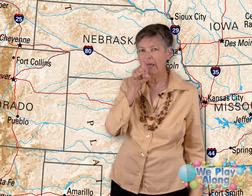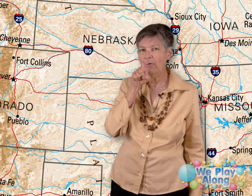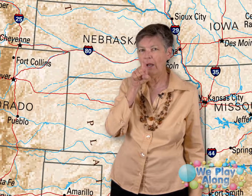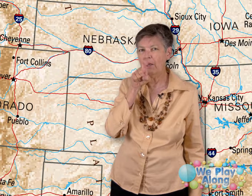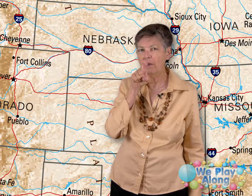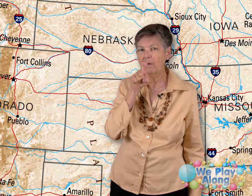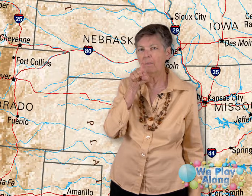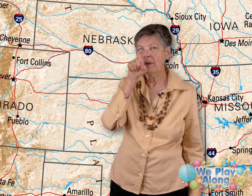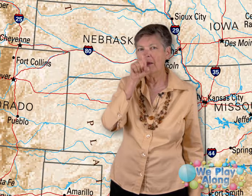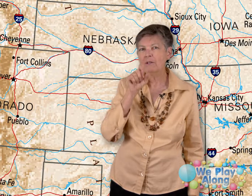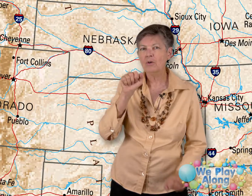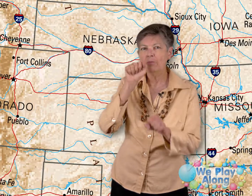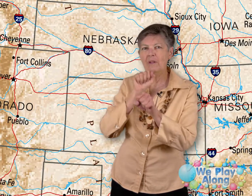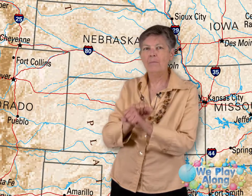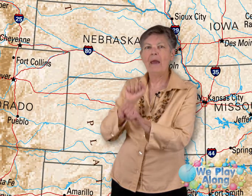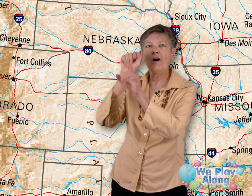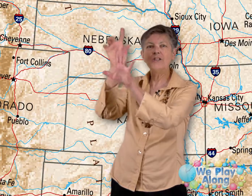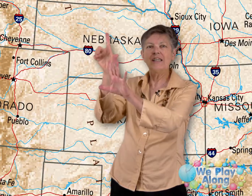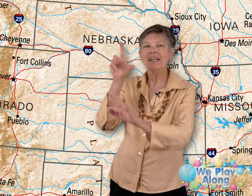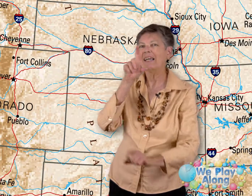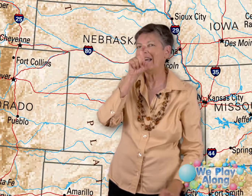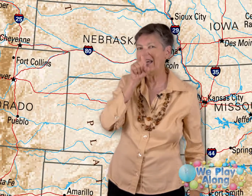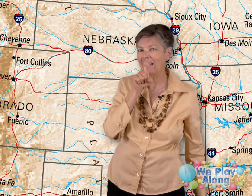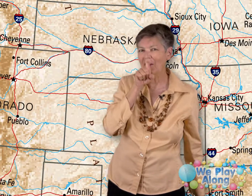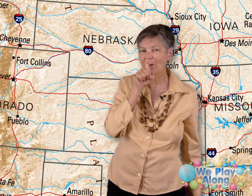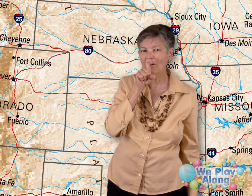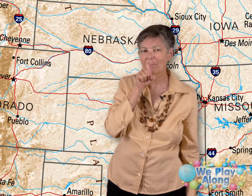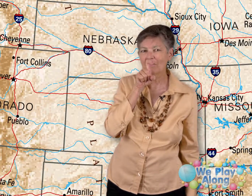right here. So it'd be the mountain eagle